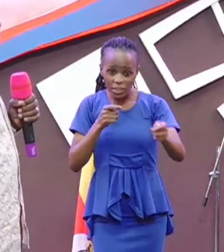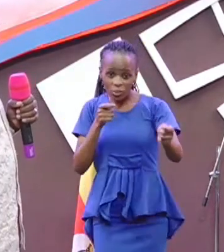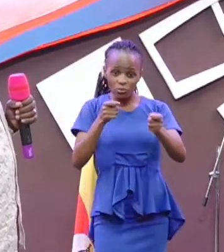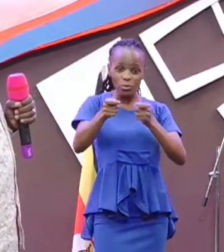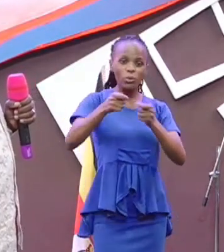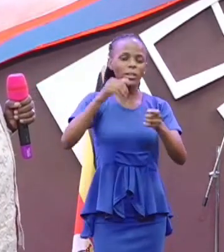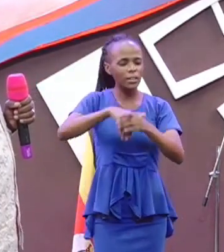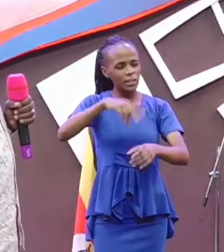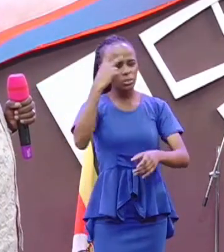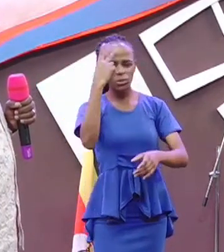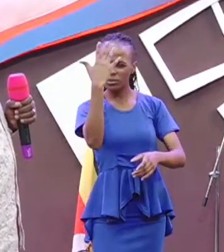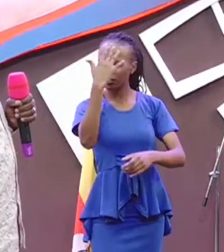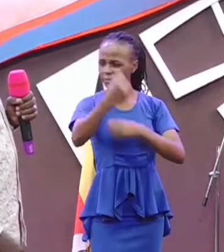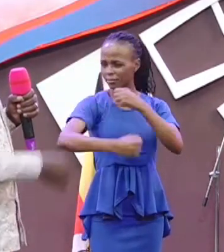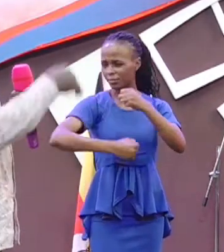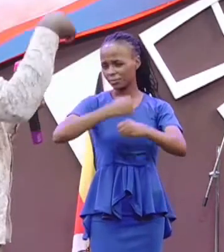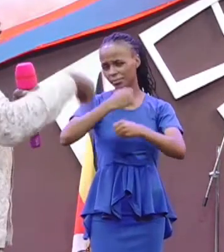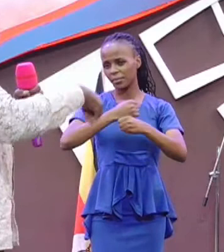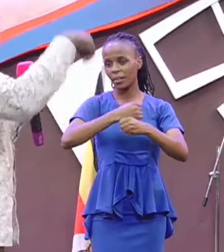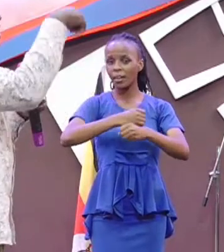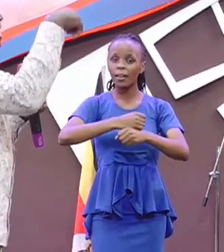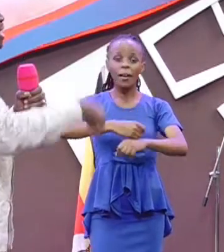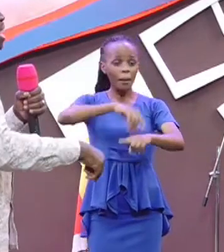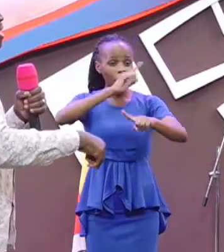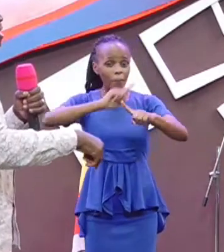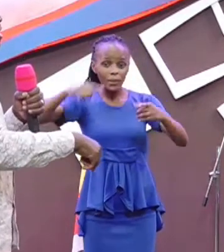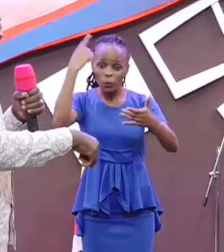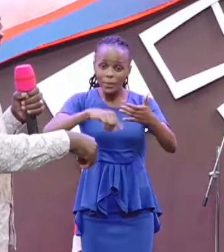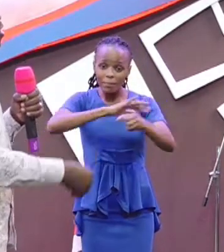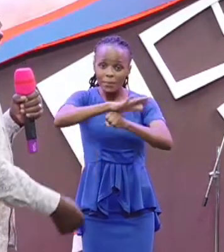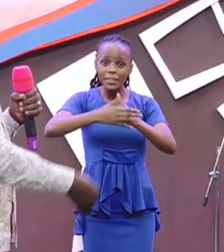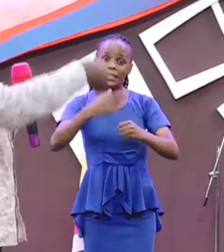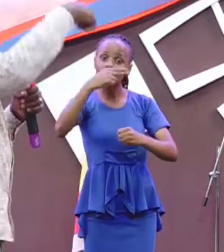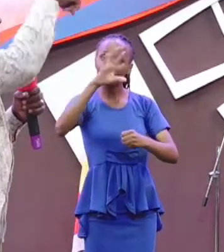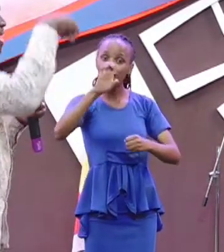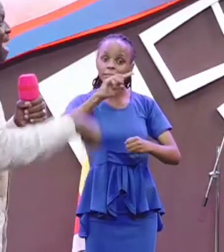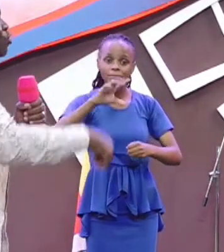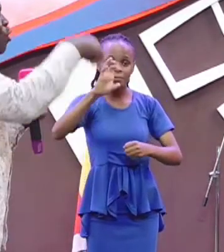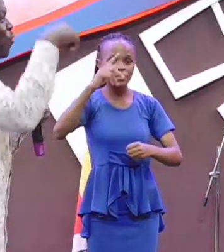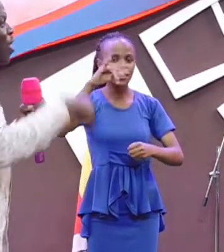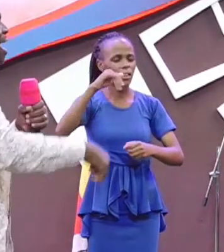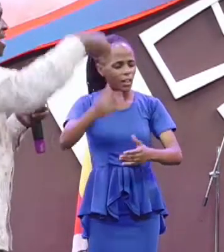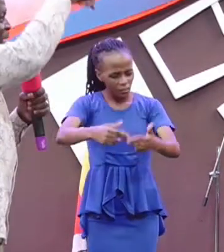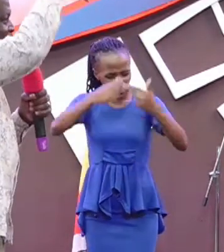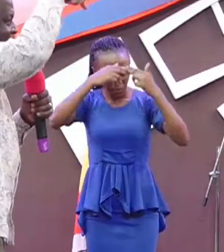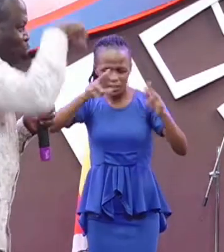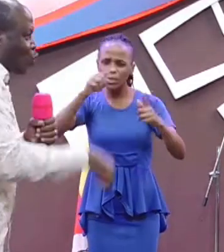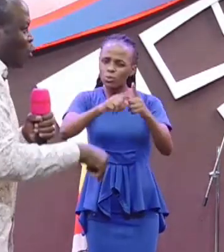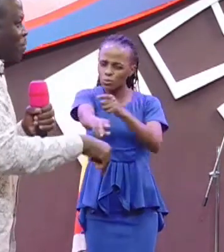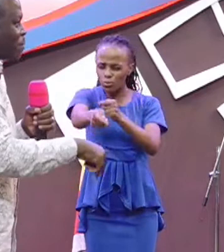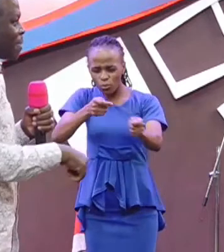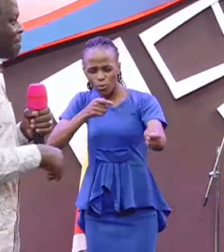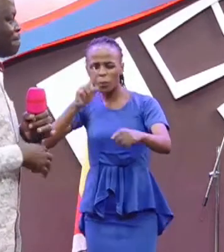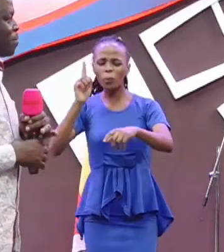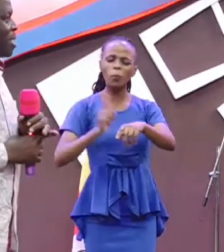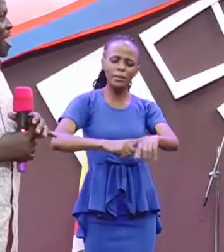He began to reign at 25 years. But what made Hezekiah, though